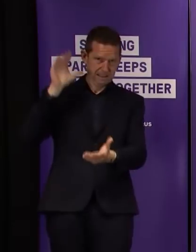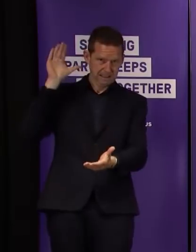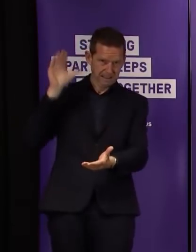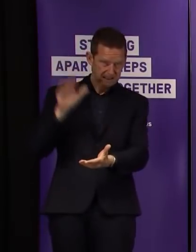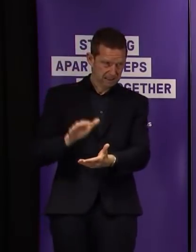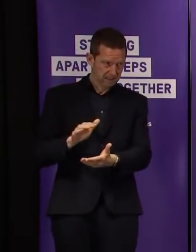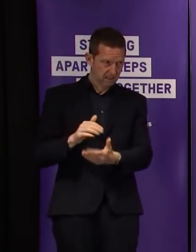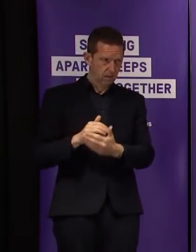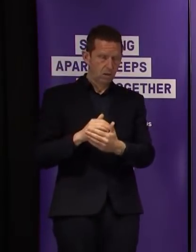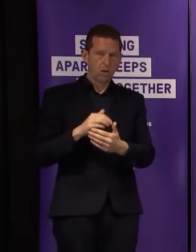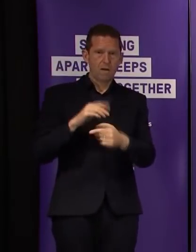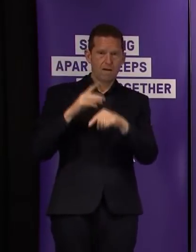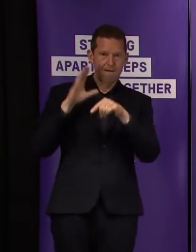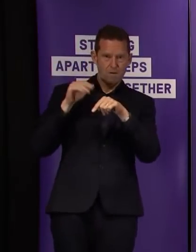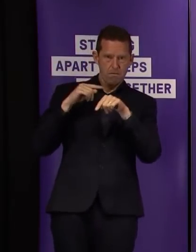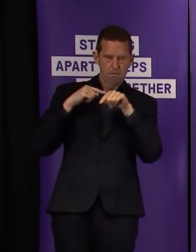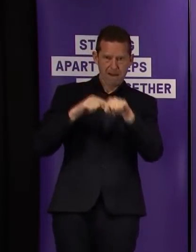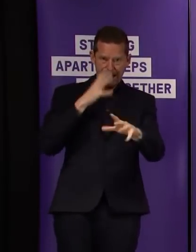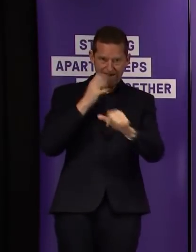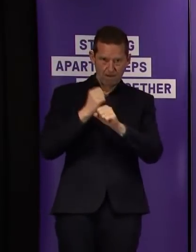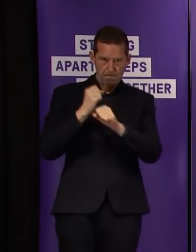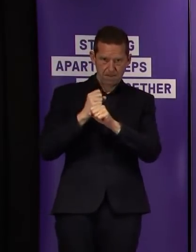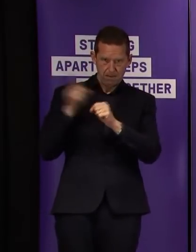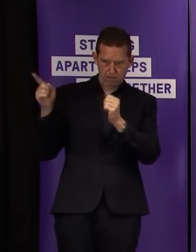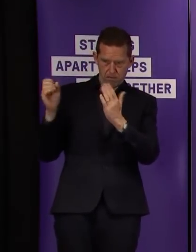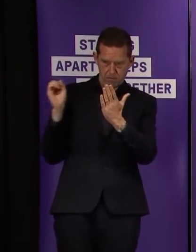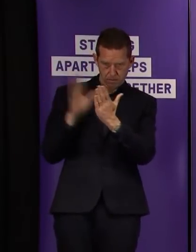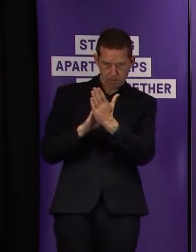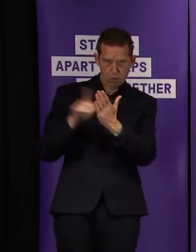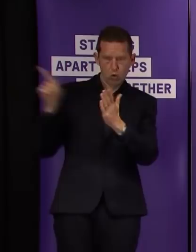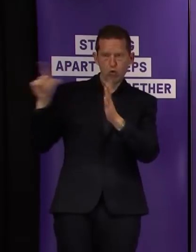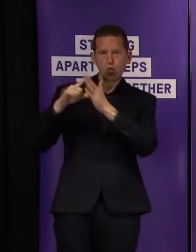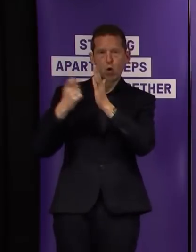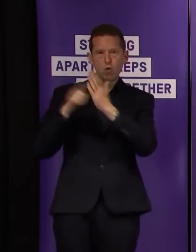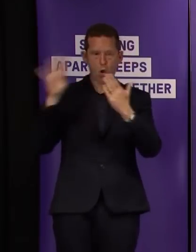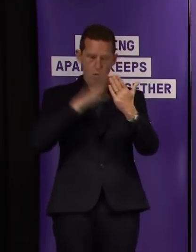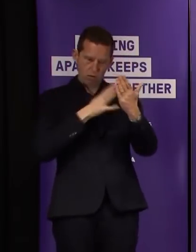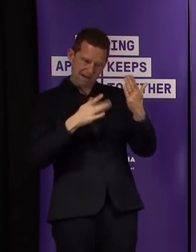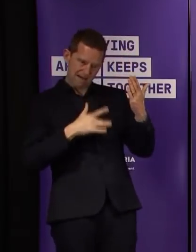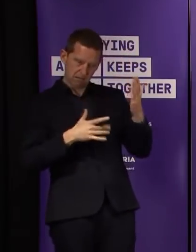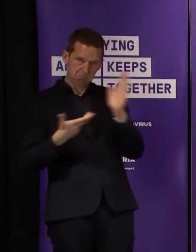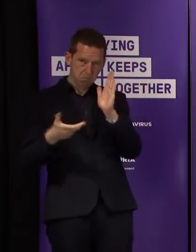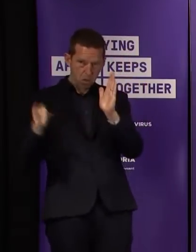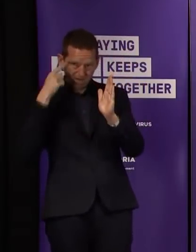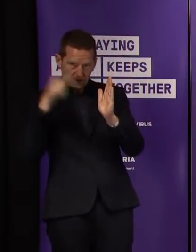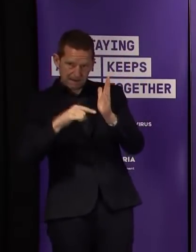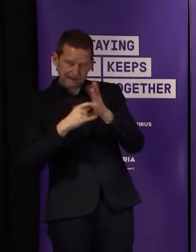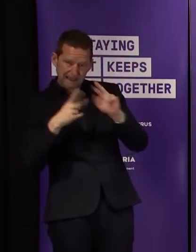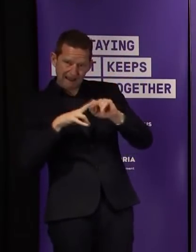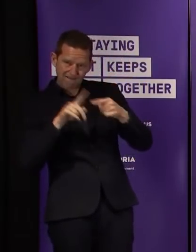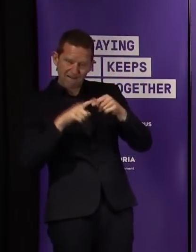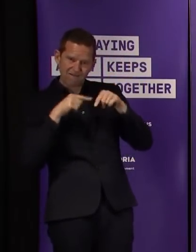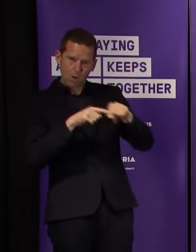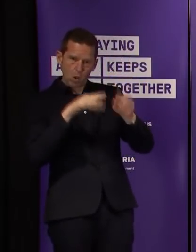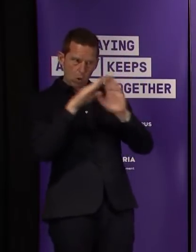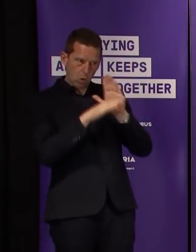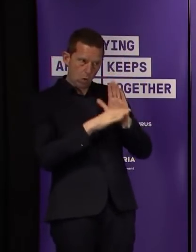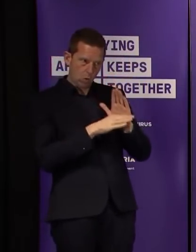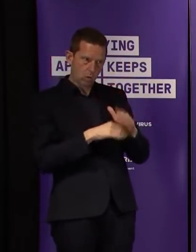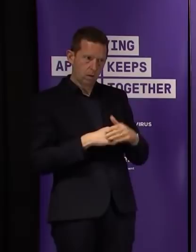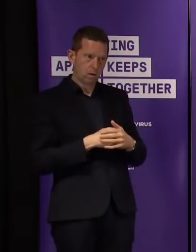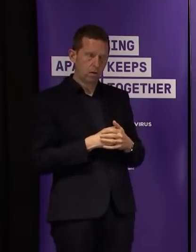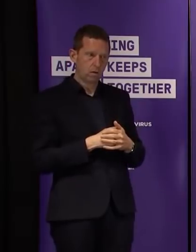number picked by the government, and modellers were asked to determine whether that could be a safe number to start easing restrictions. He mentioned that no